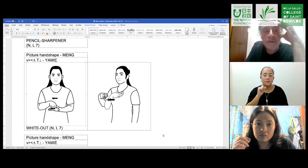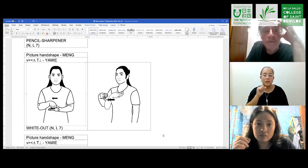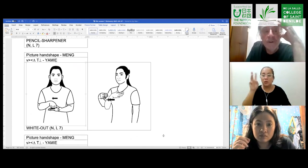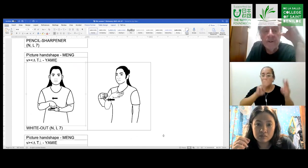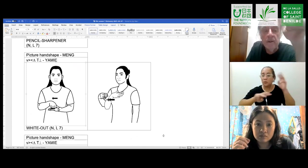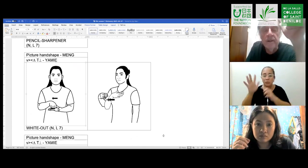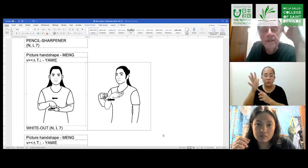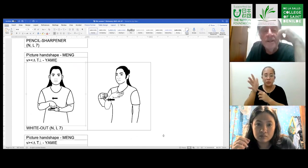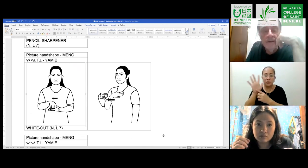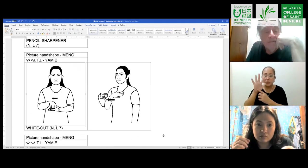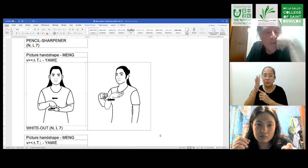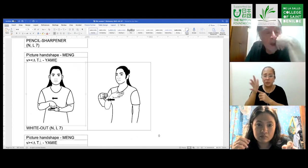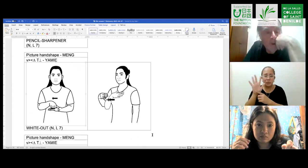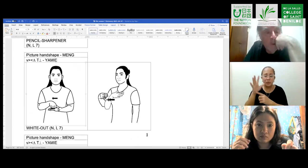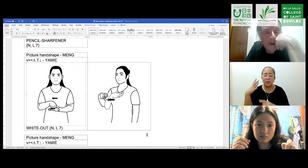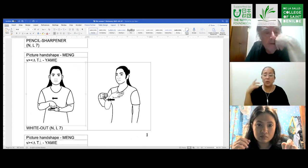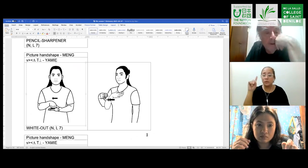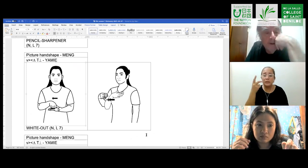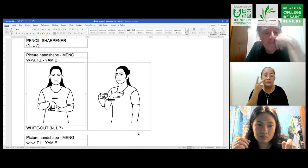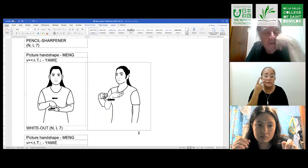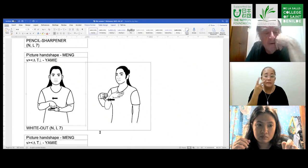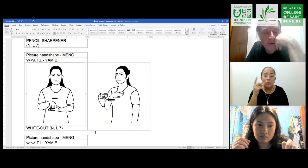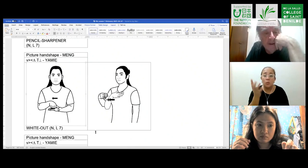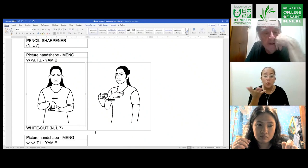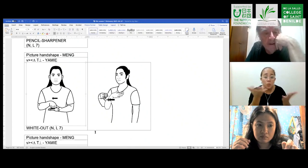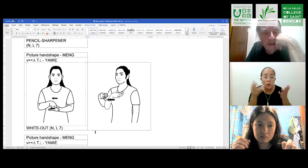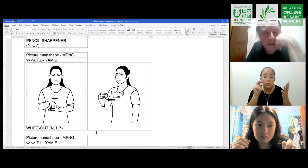So we're just going to look and see where you need to focus on